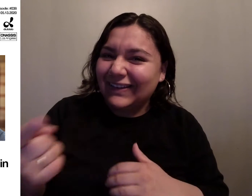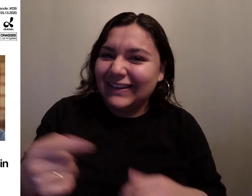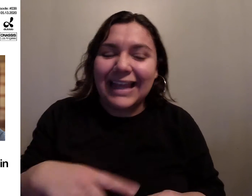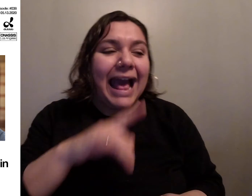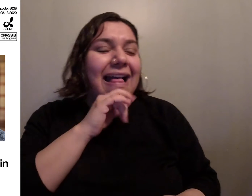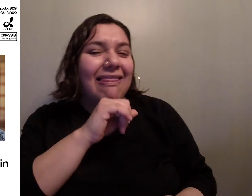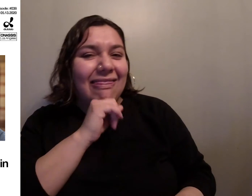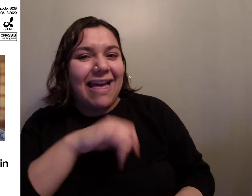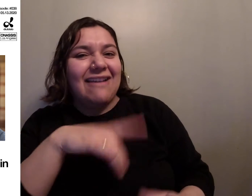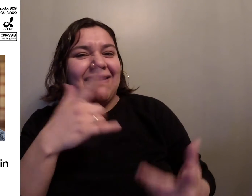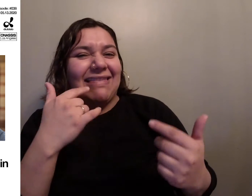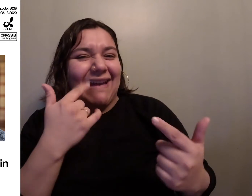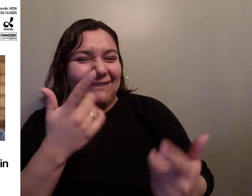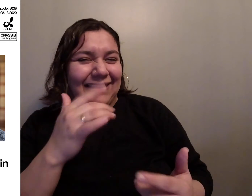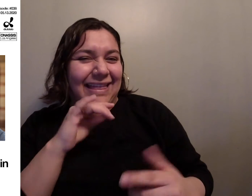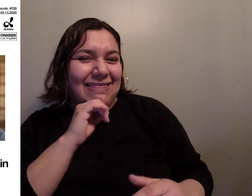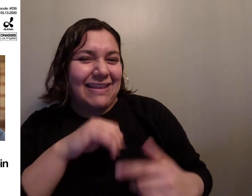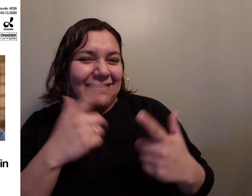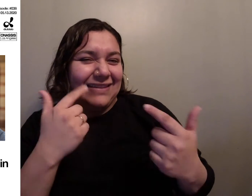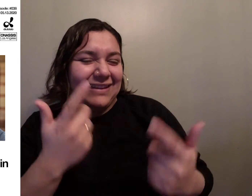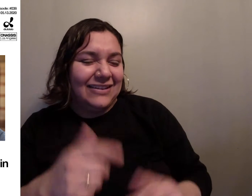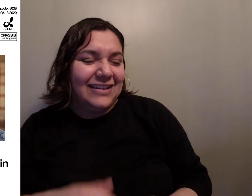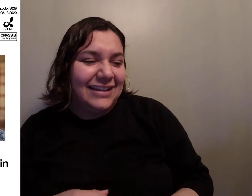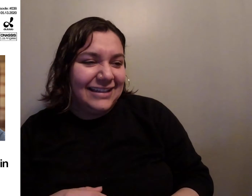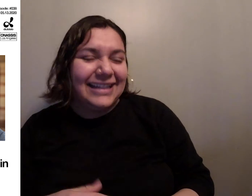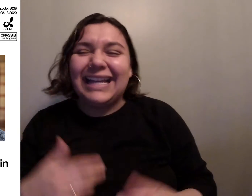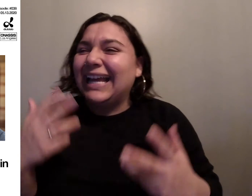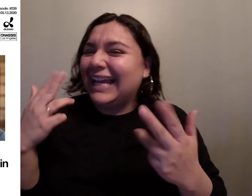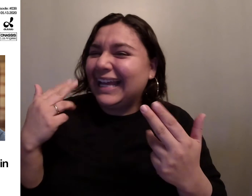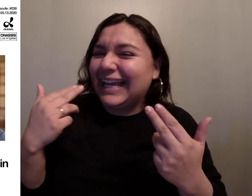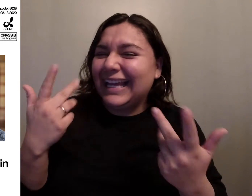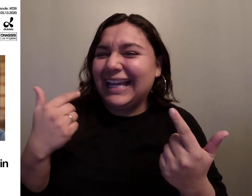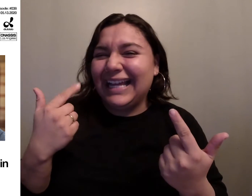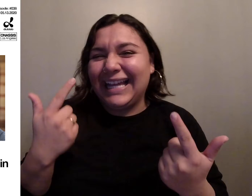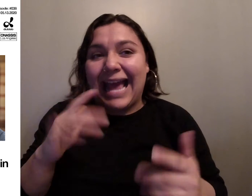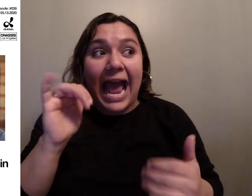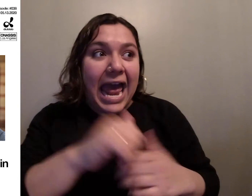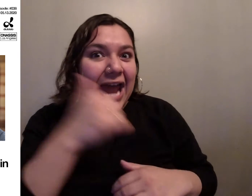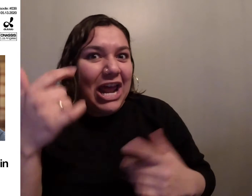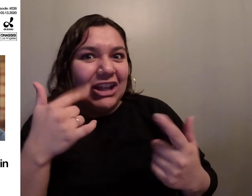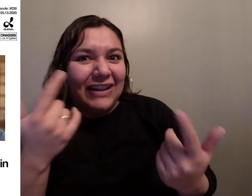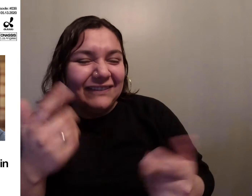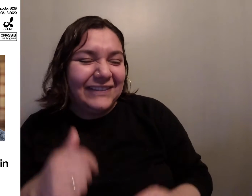today? I'm well. How are you? I love that little laugh.